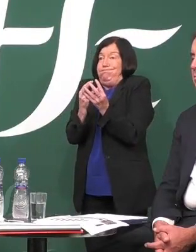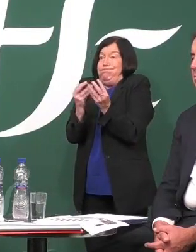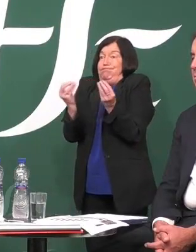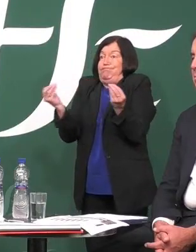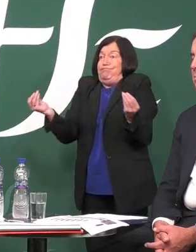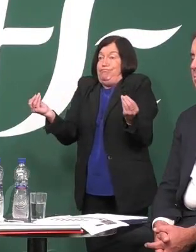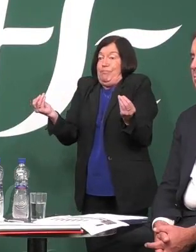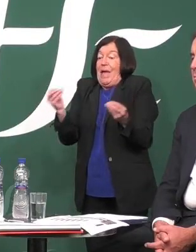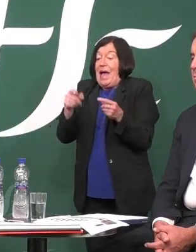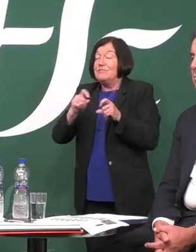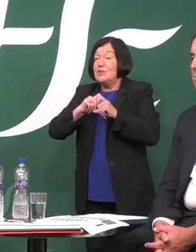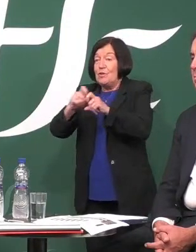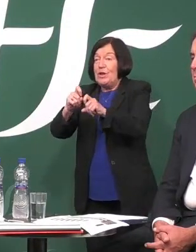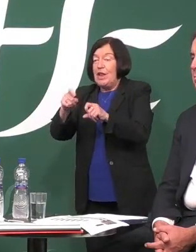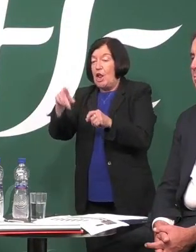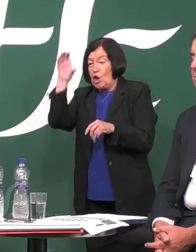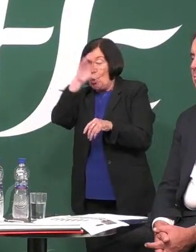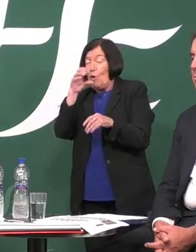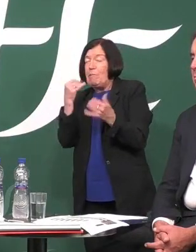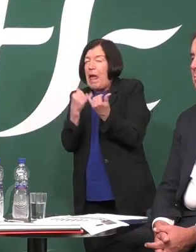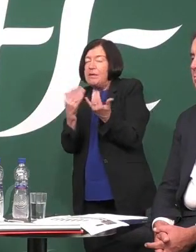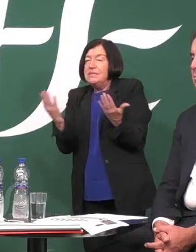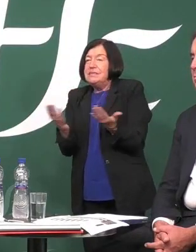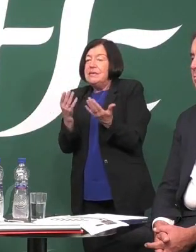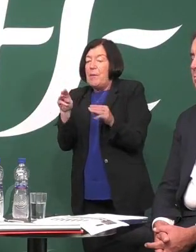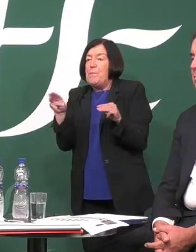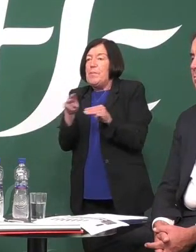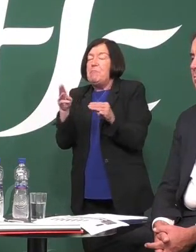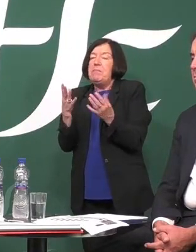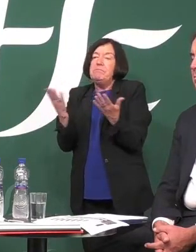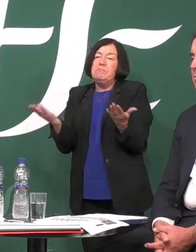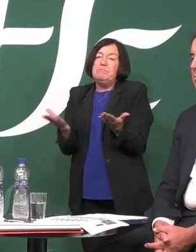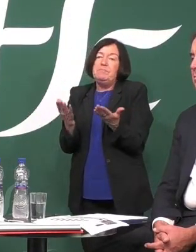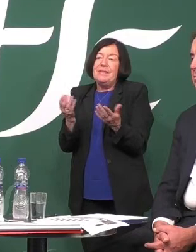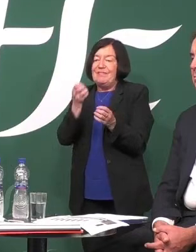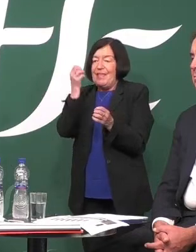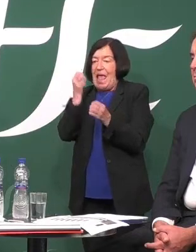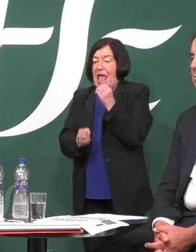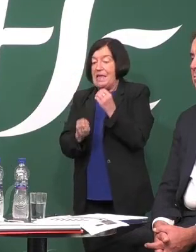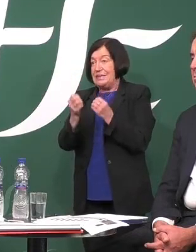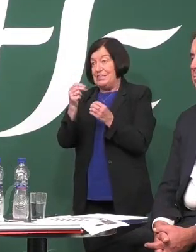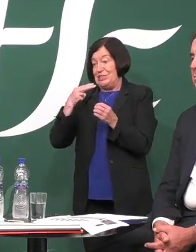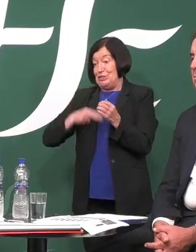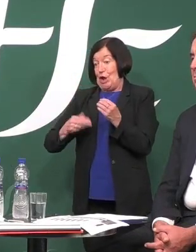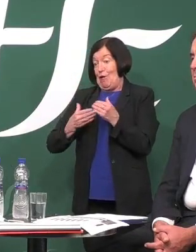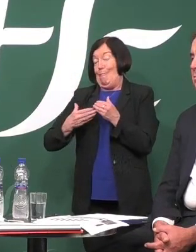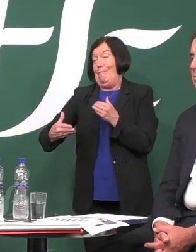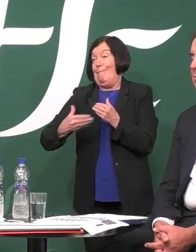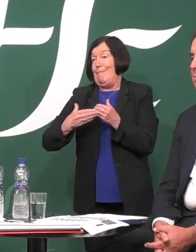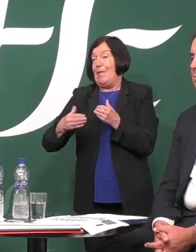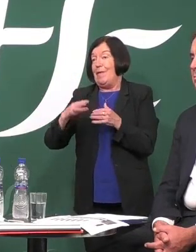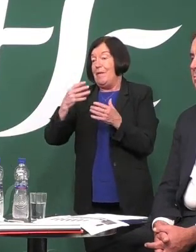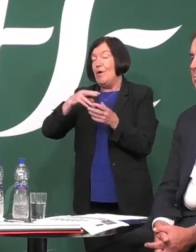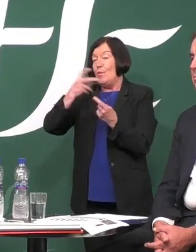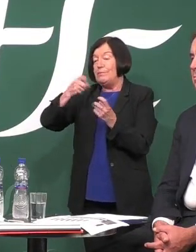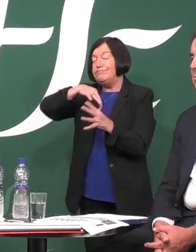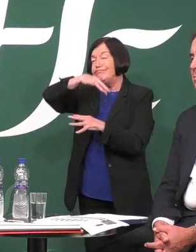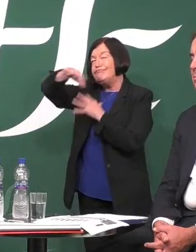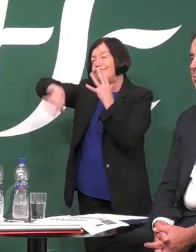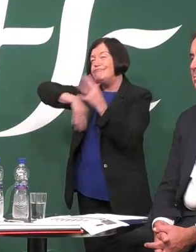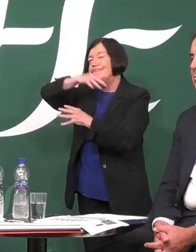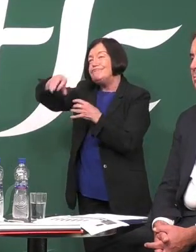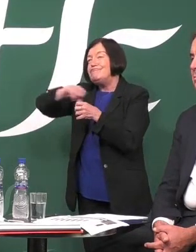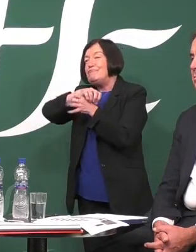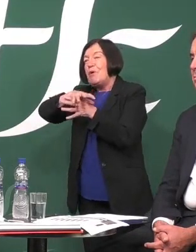pandemic has gone on, it's looked increasingly, I think, to people like the end game is probably going to be a circulating virus